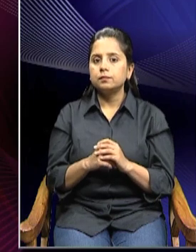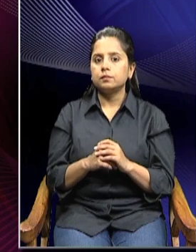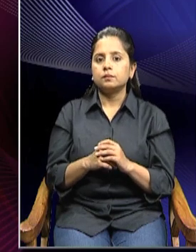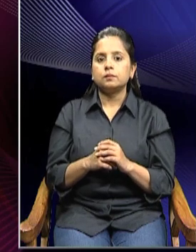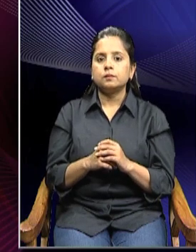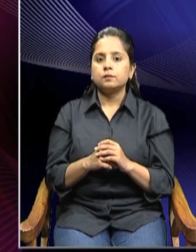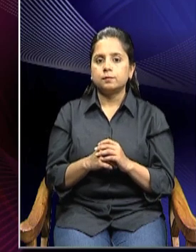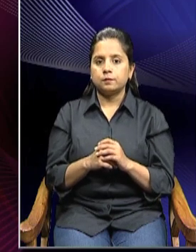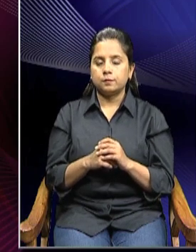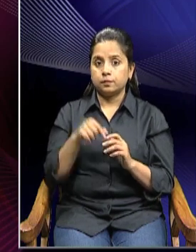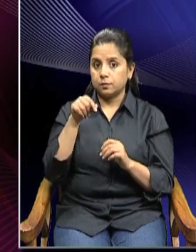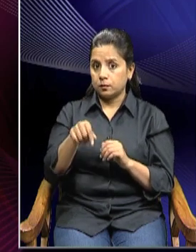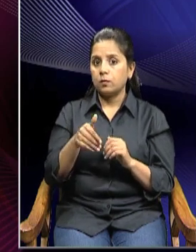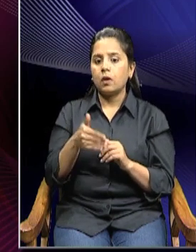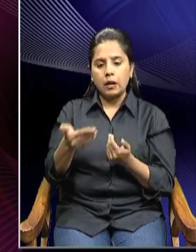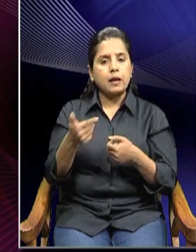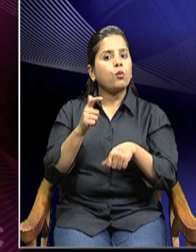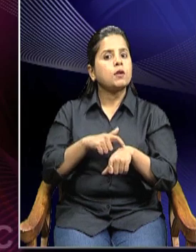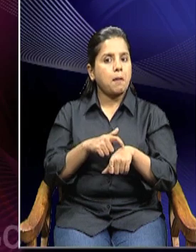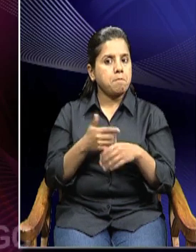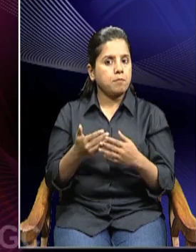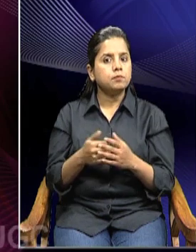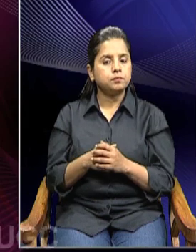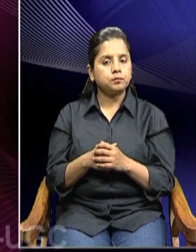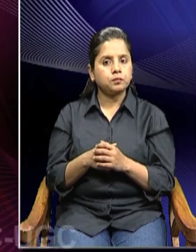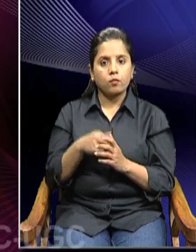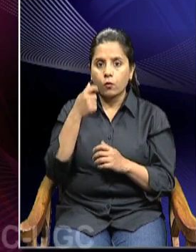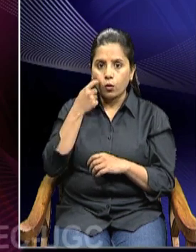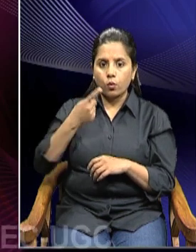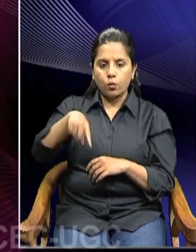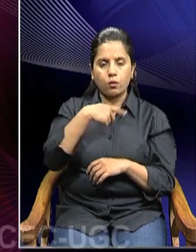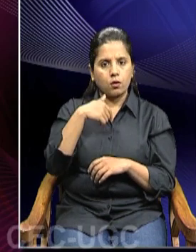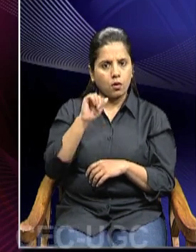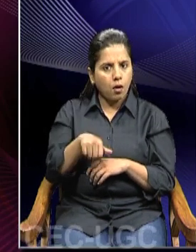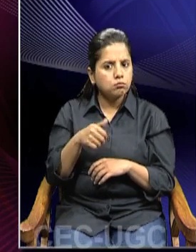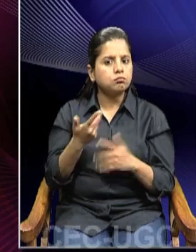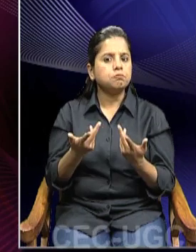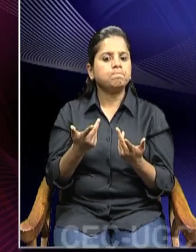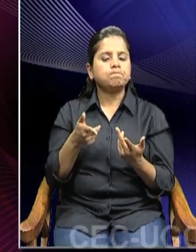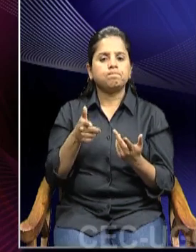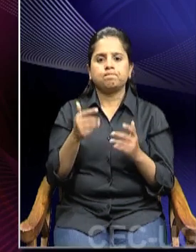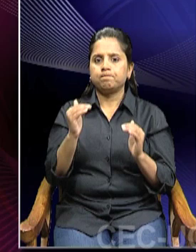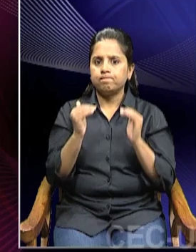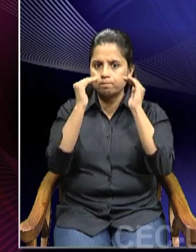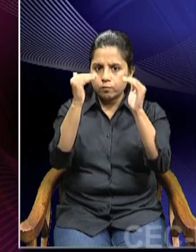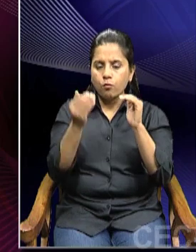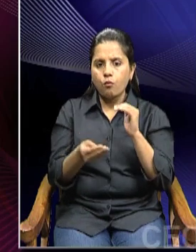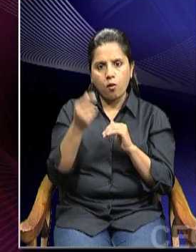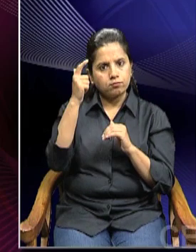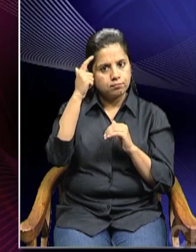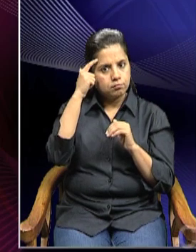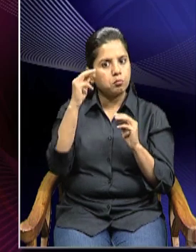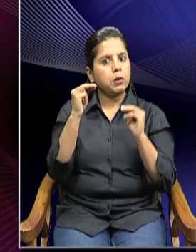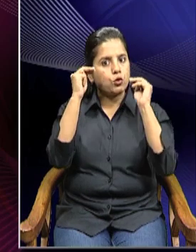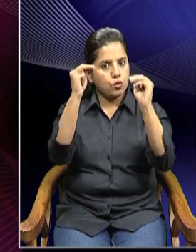that this was the time when humans can advance to a more mature